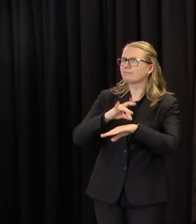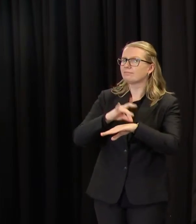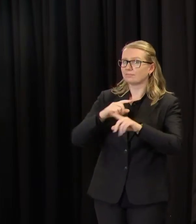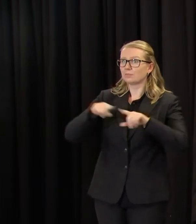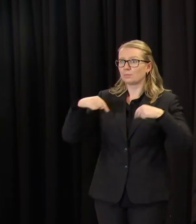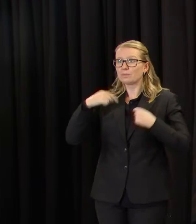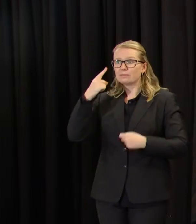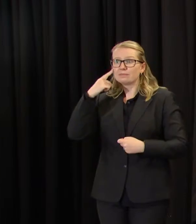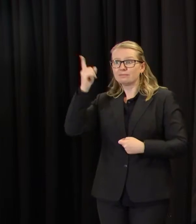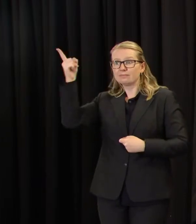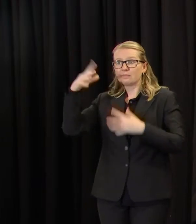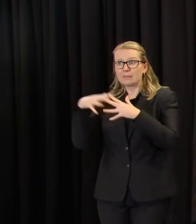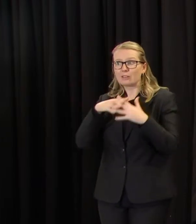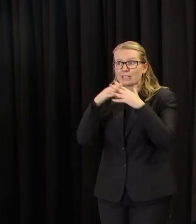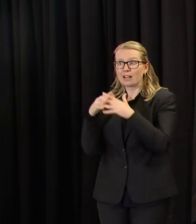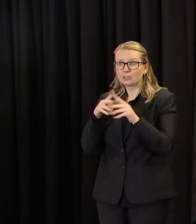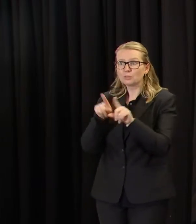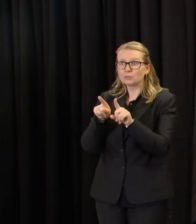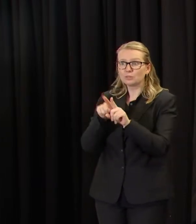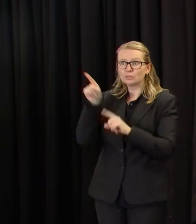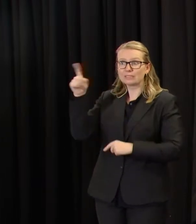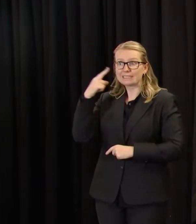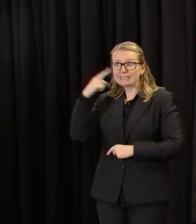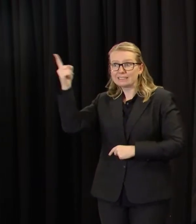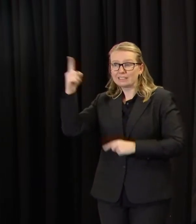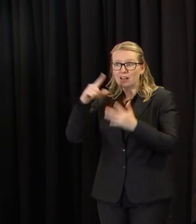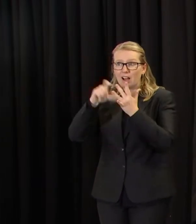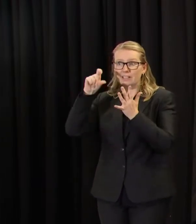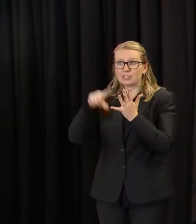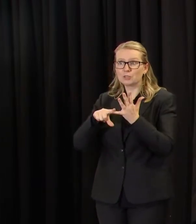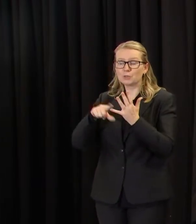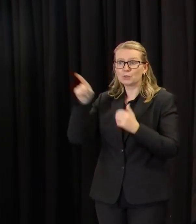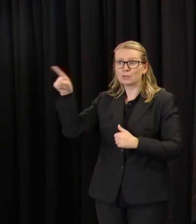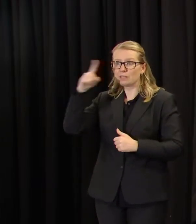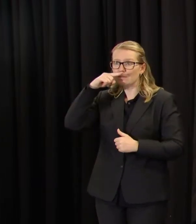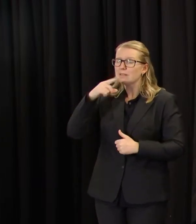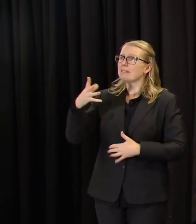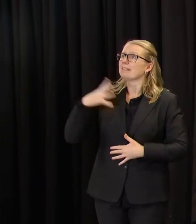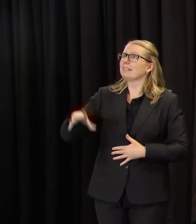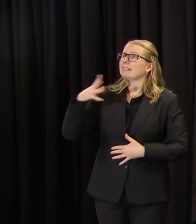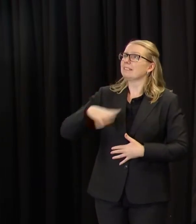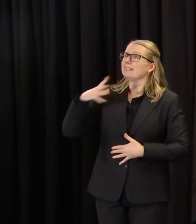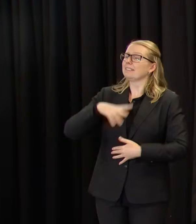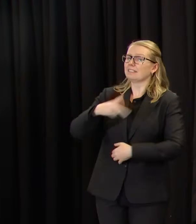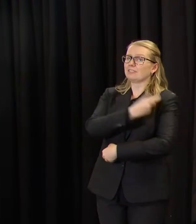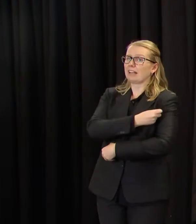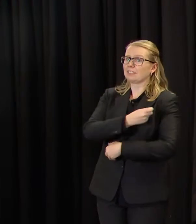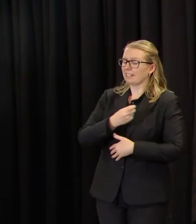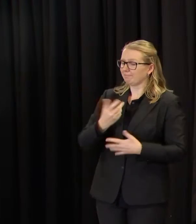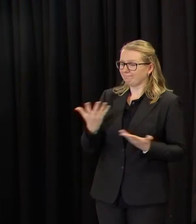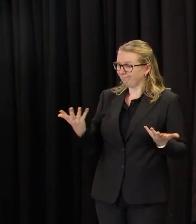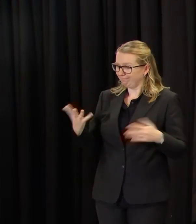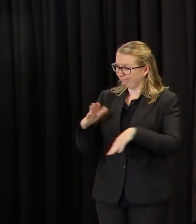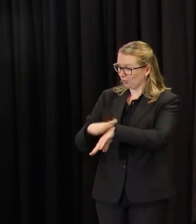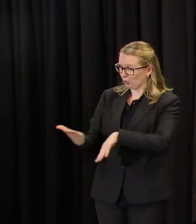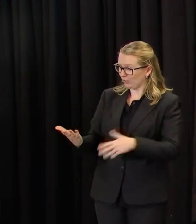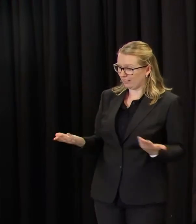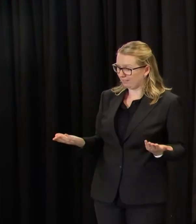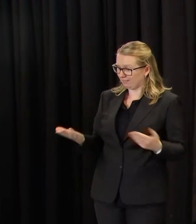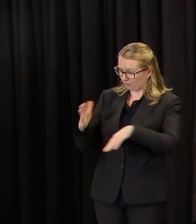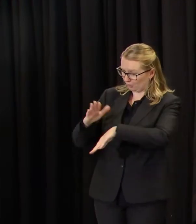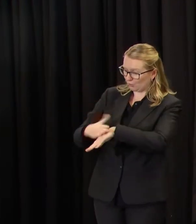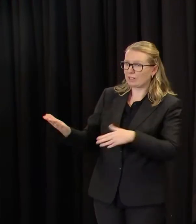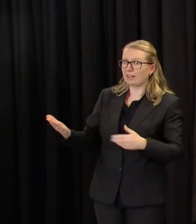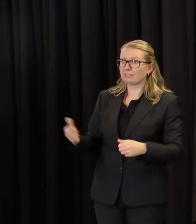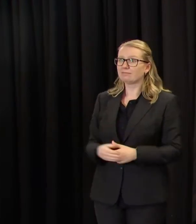see from the US, for instance, where people are in ICU begging to be vaccinated and they have to be told, no, it's too late. It's way too... We